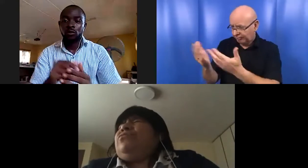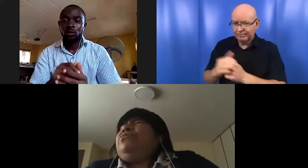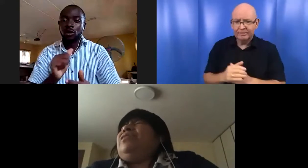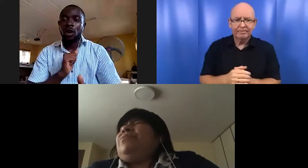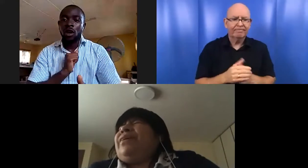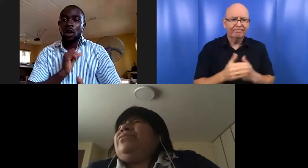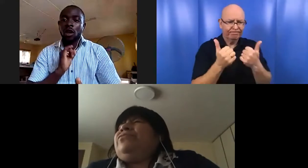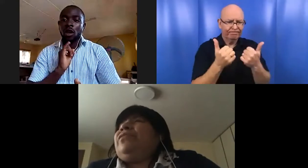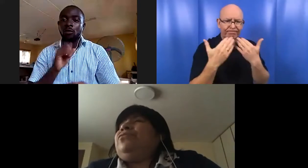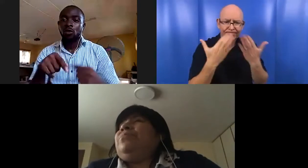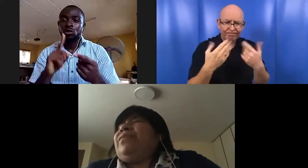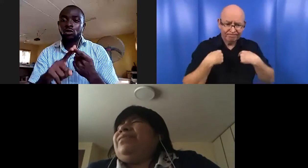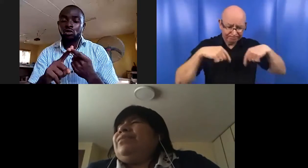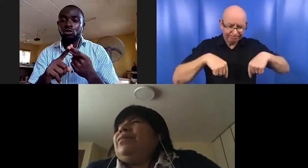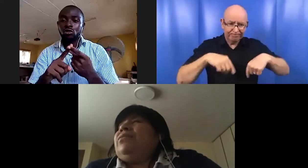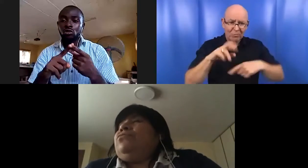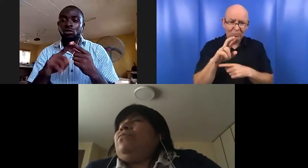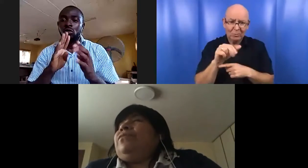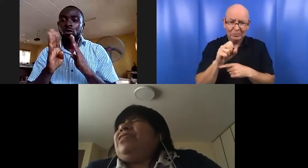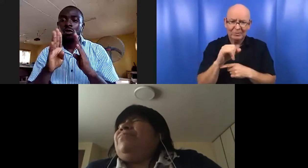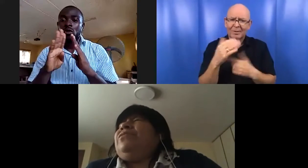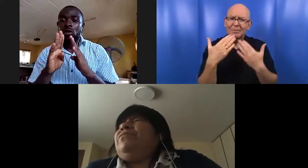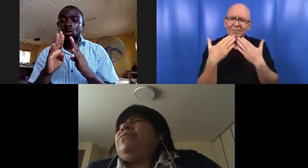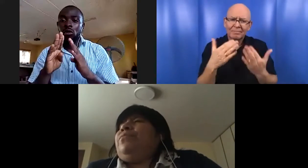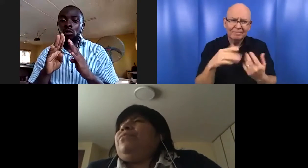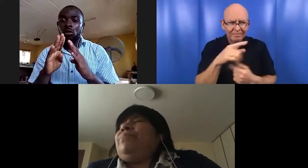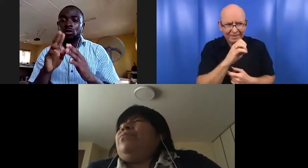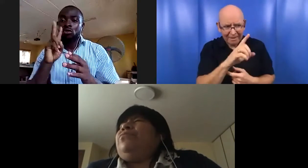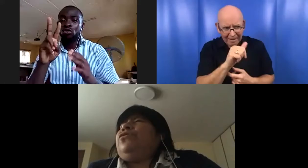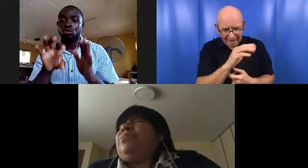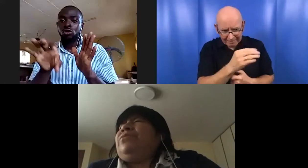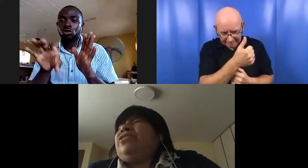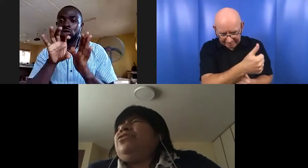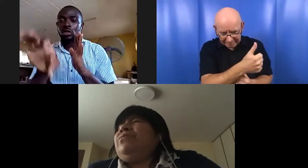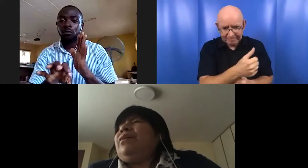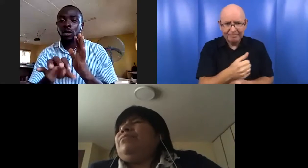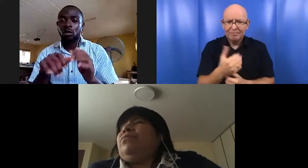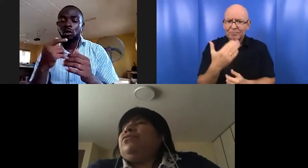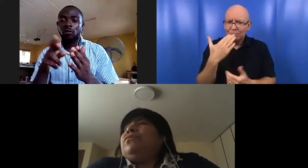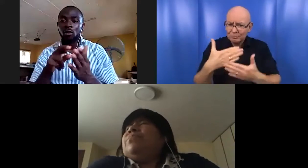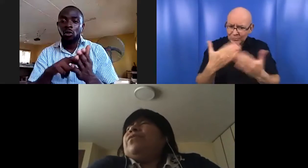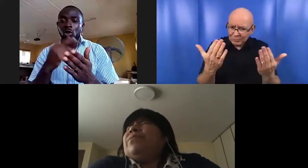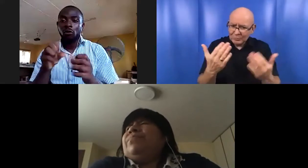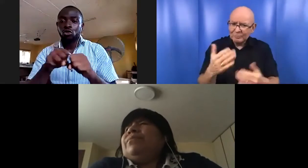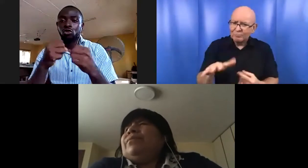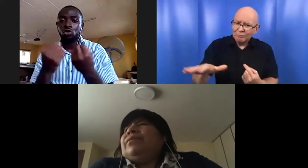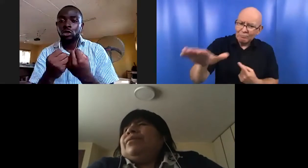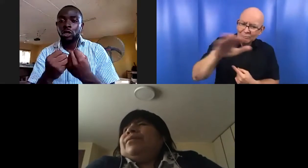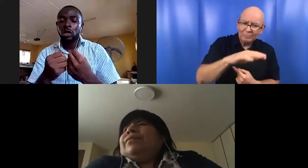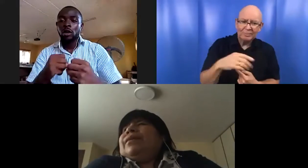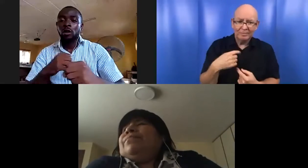going to try to summarize 2 of the chapters of the report about social protection and also employment.